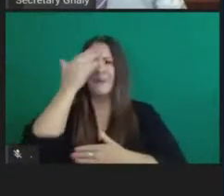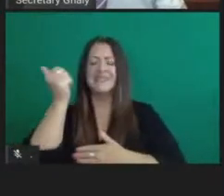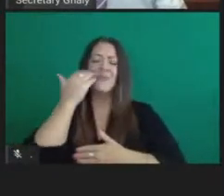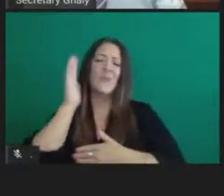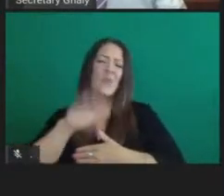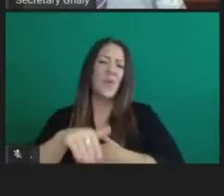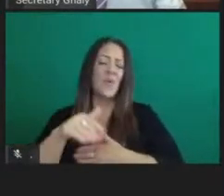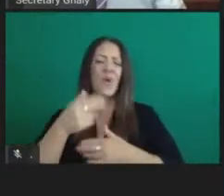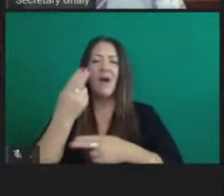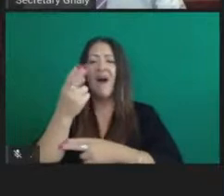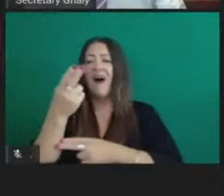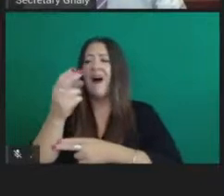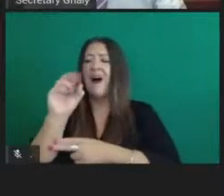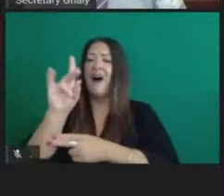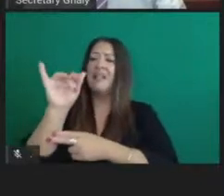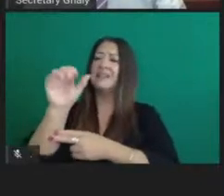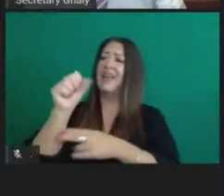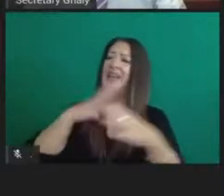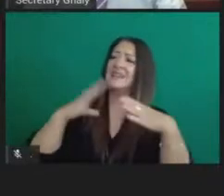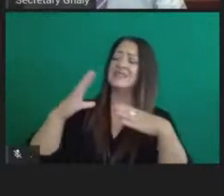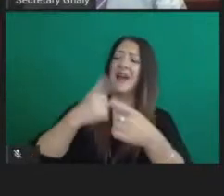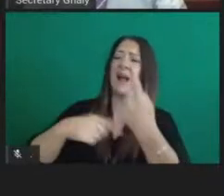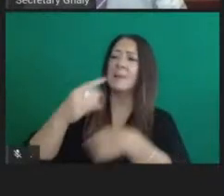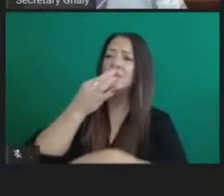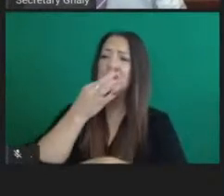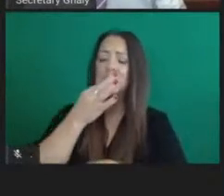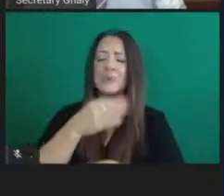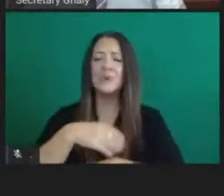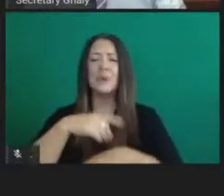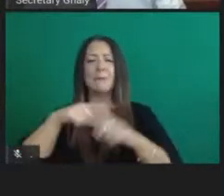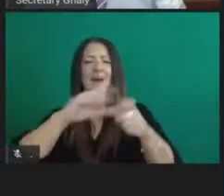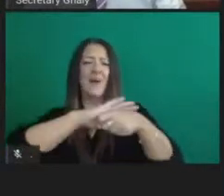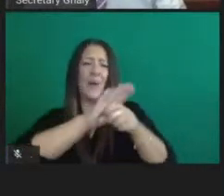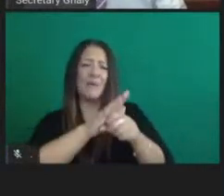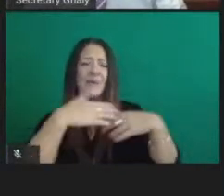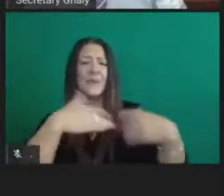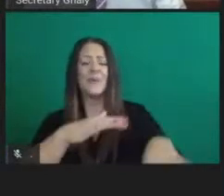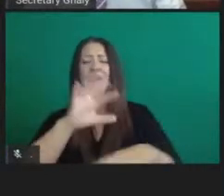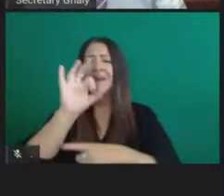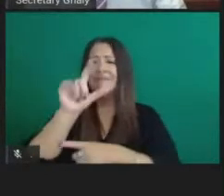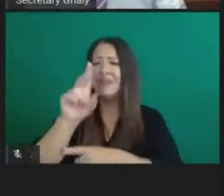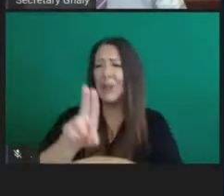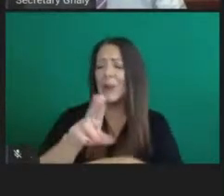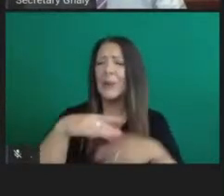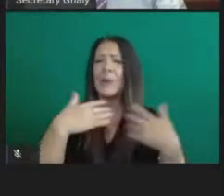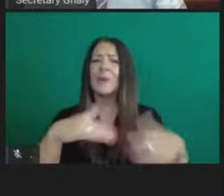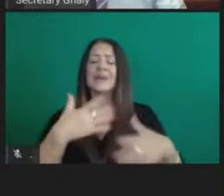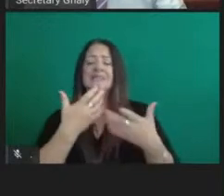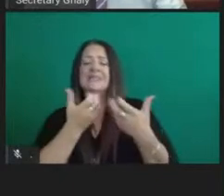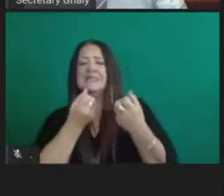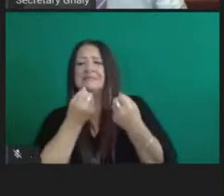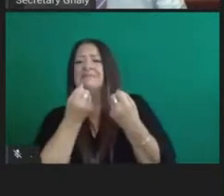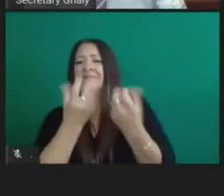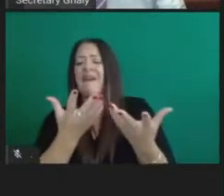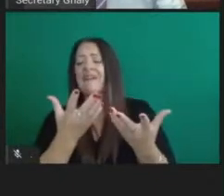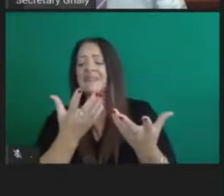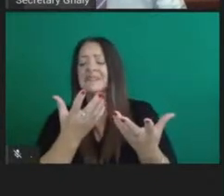time with COVID, given flu, given cooler weather, and much of